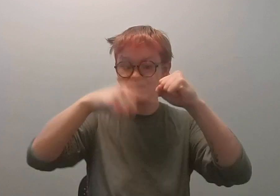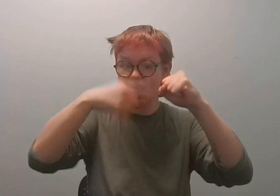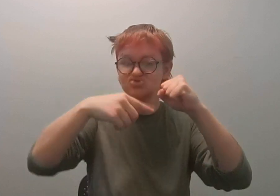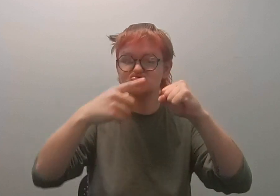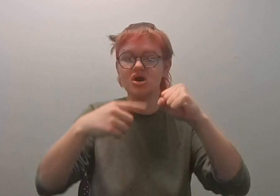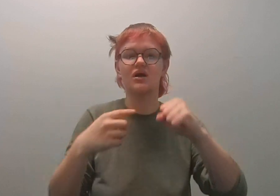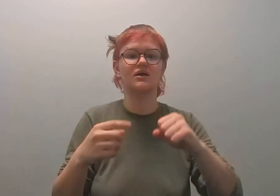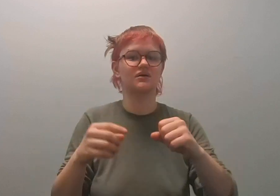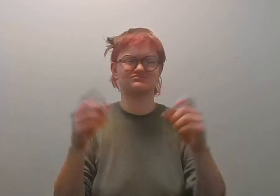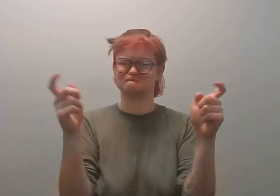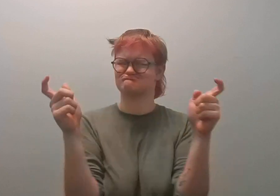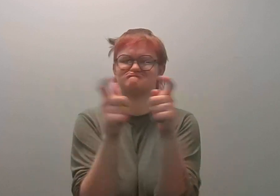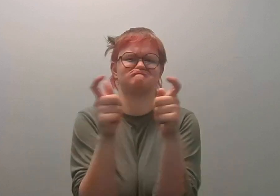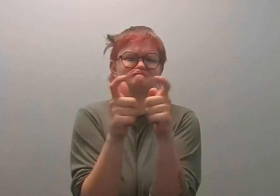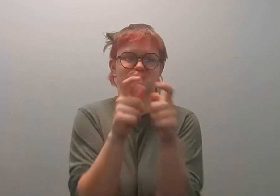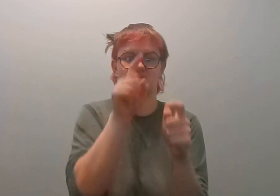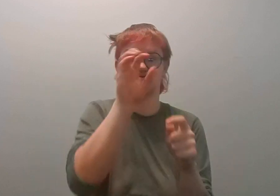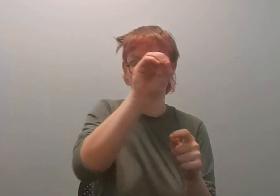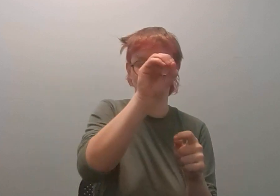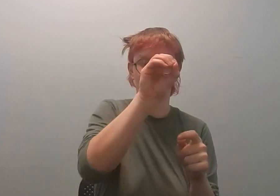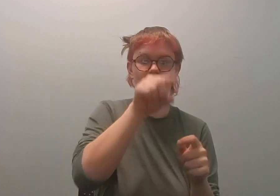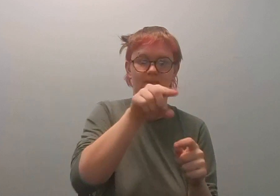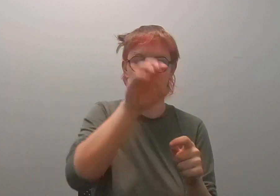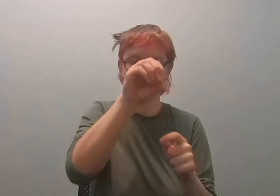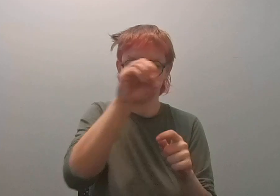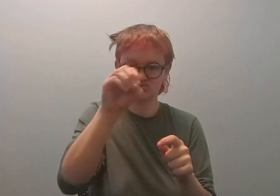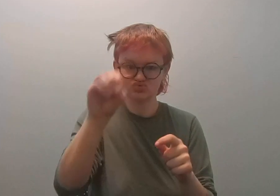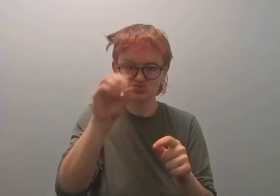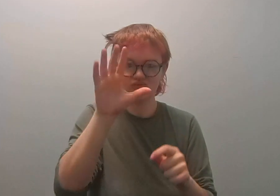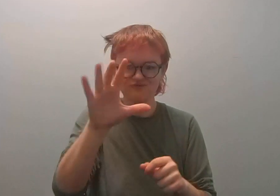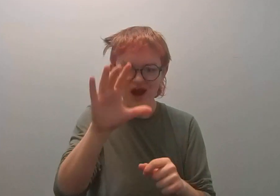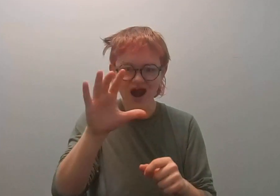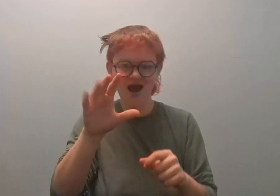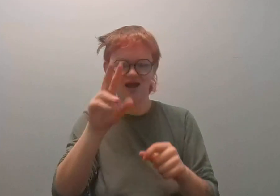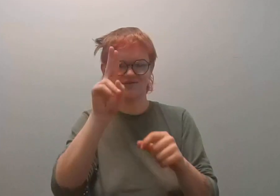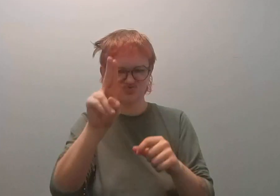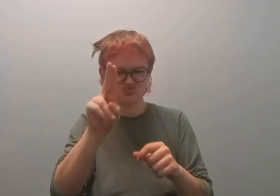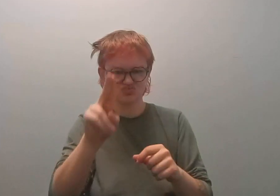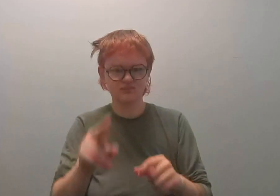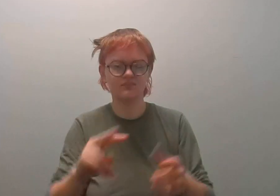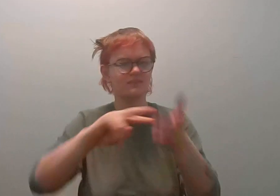composed of the same subatomic particles: protons, neutrons, and electrons.